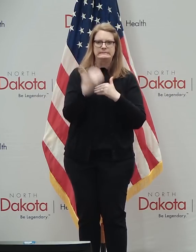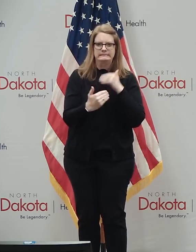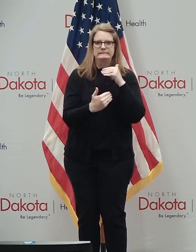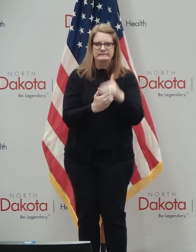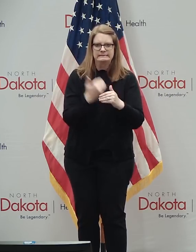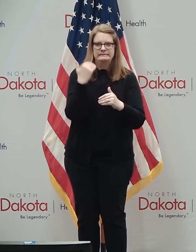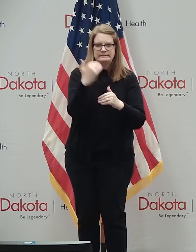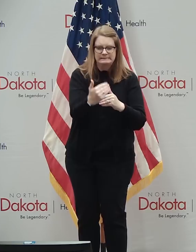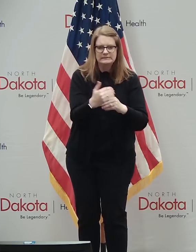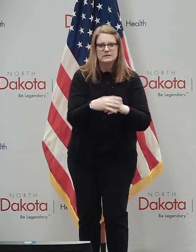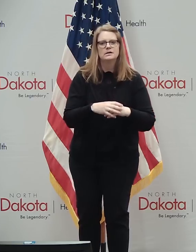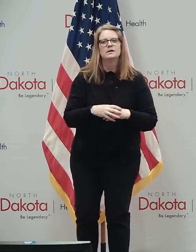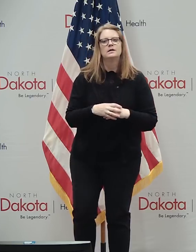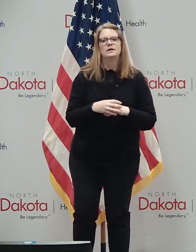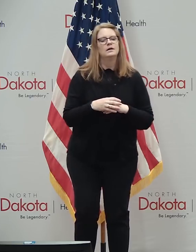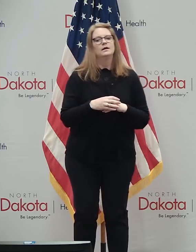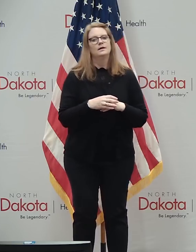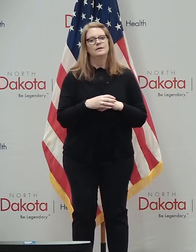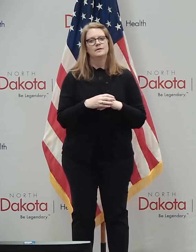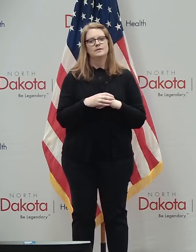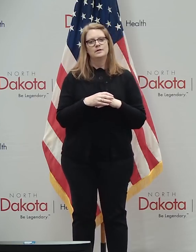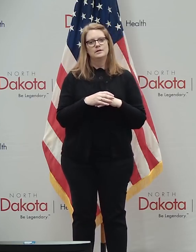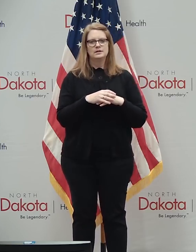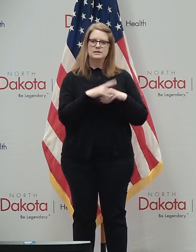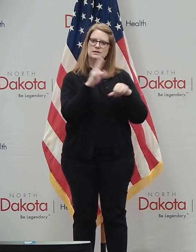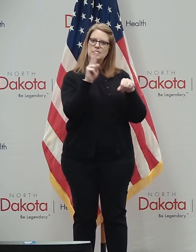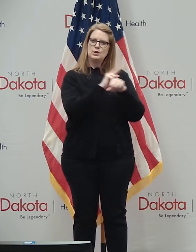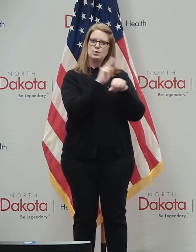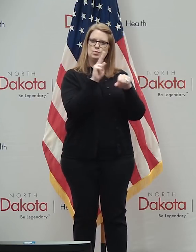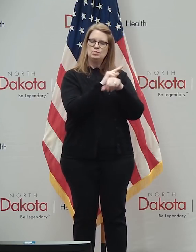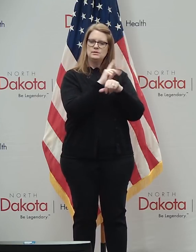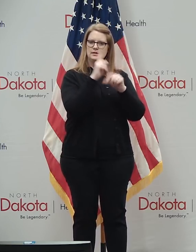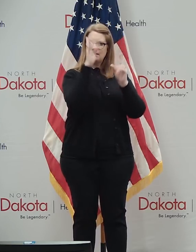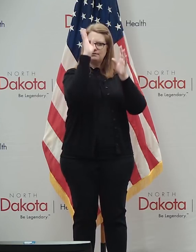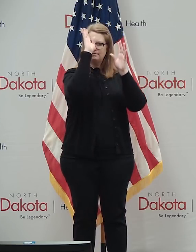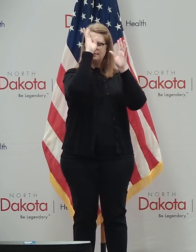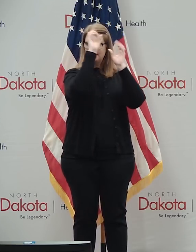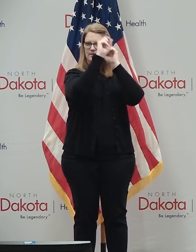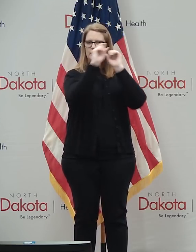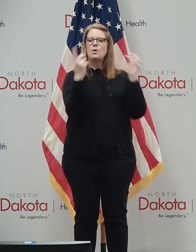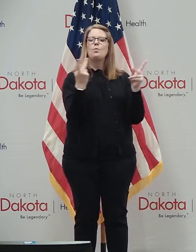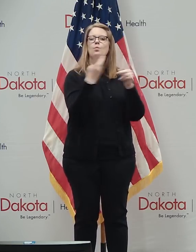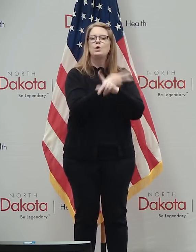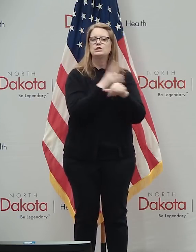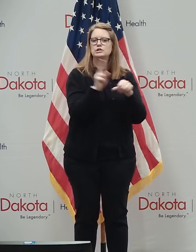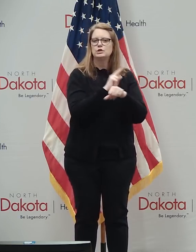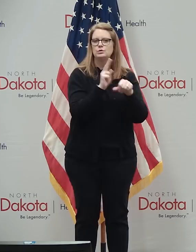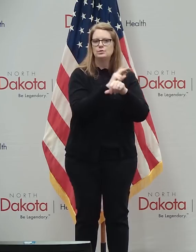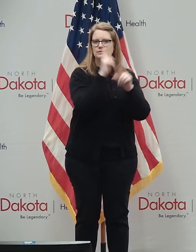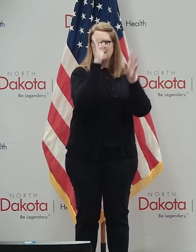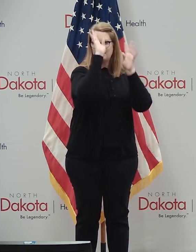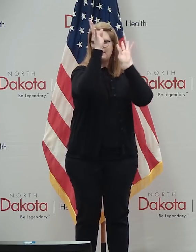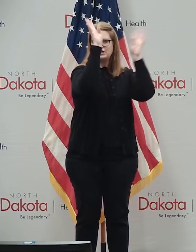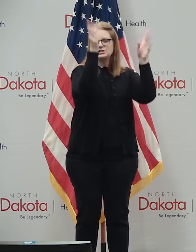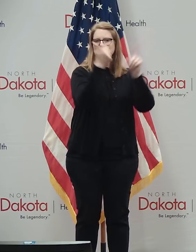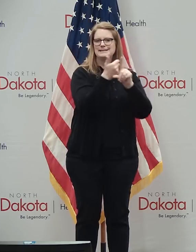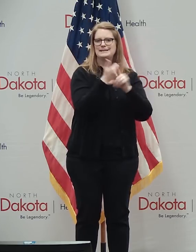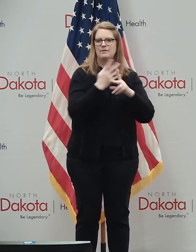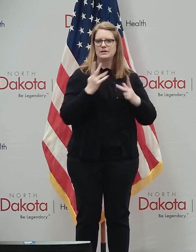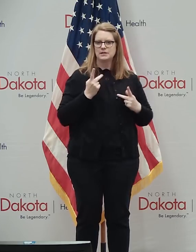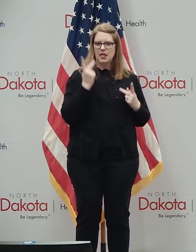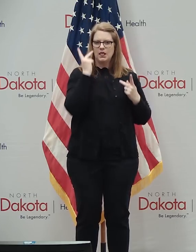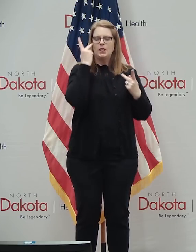that the use of imagination, the worst use of imagination is anxiety, and I just want to